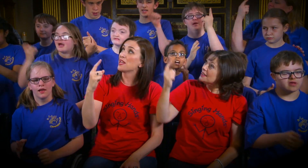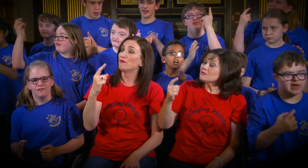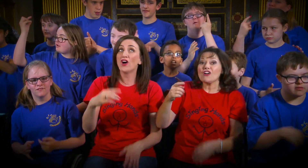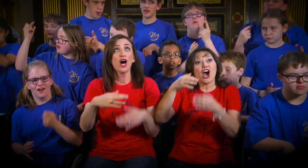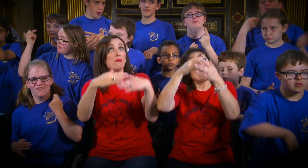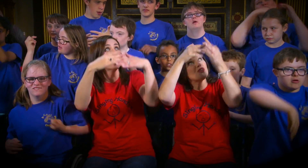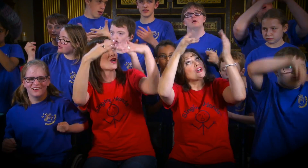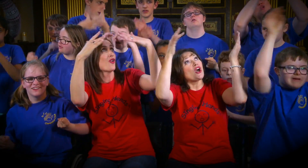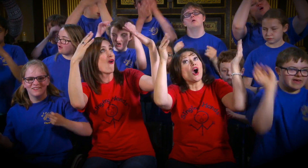came from the